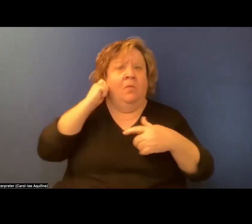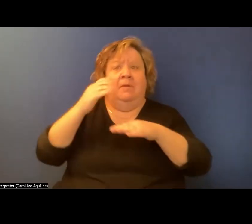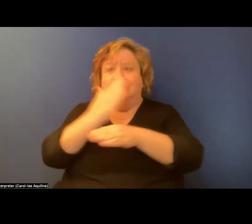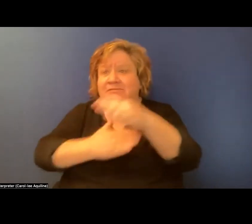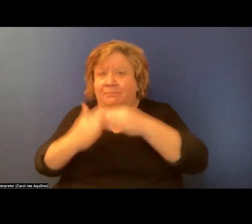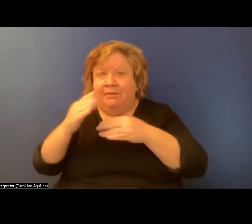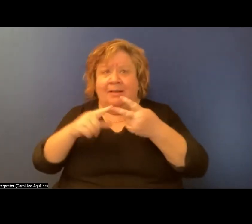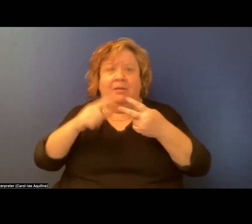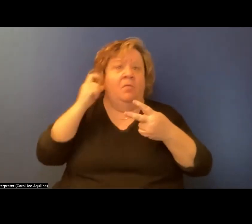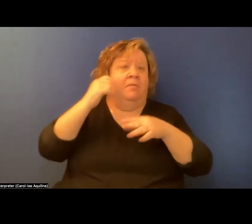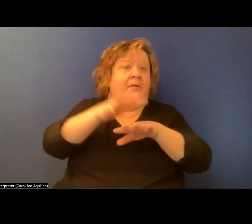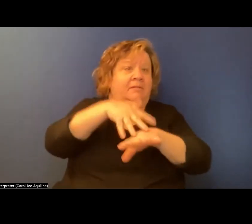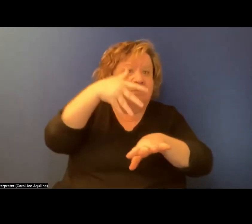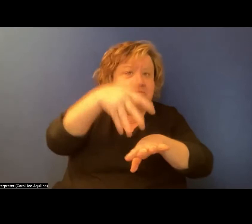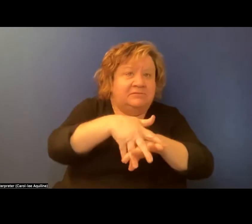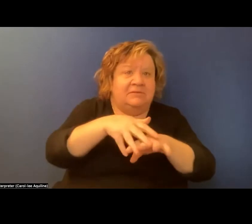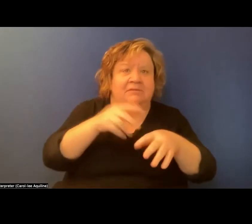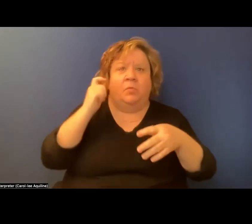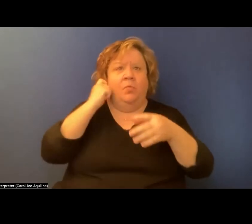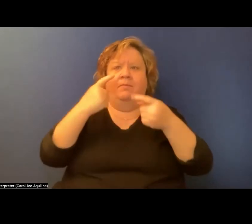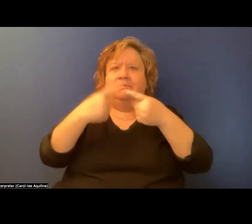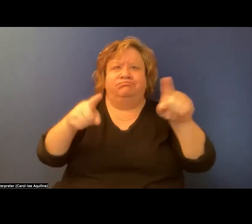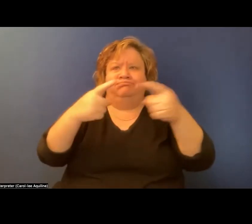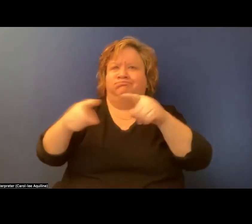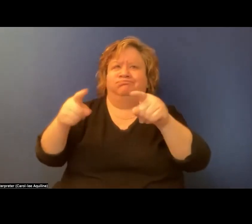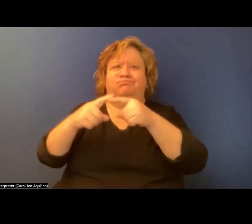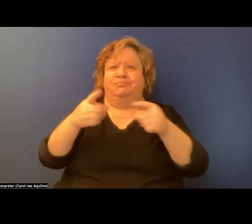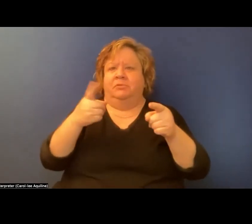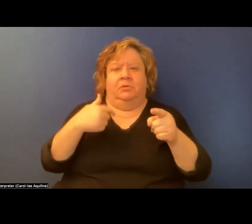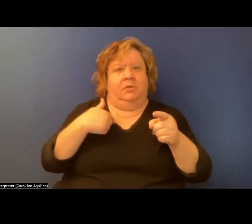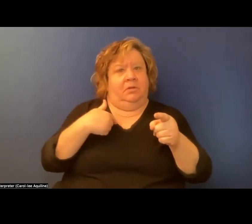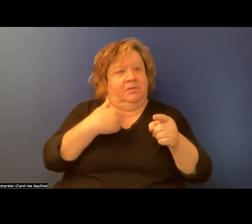attention. I look forward to the discussion.